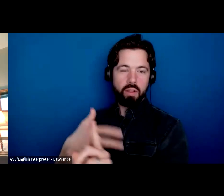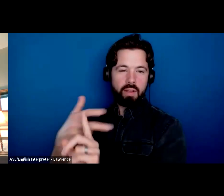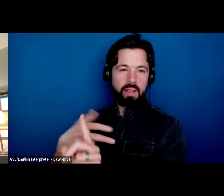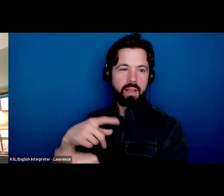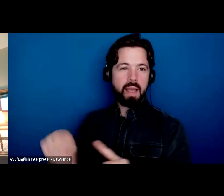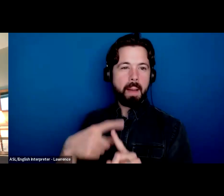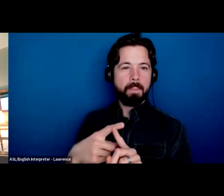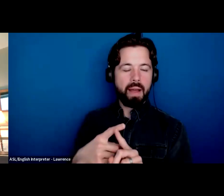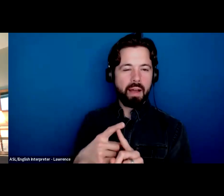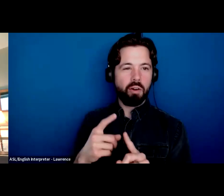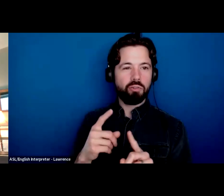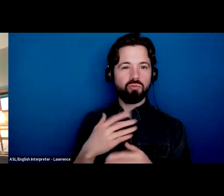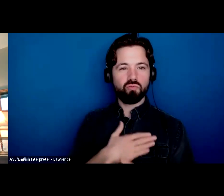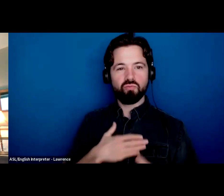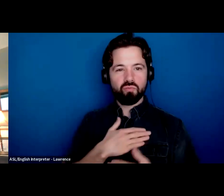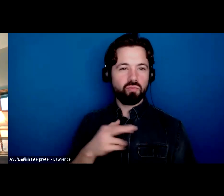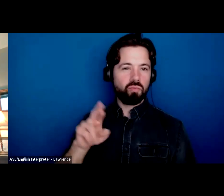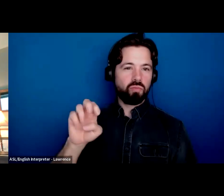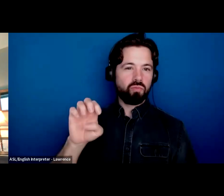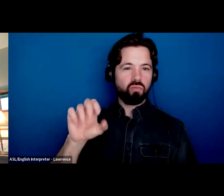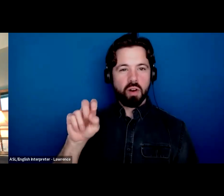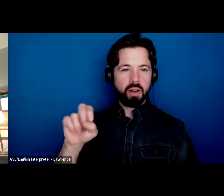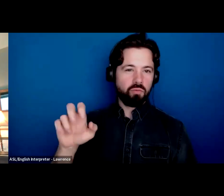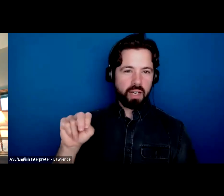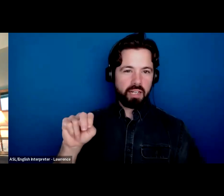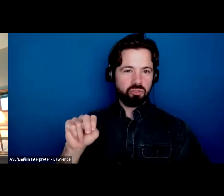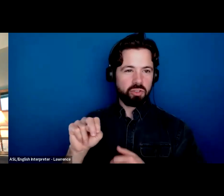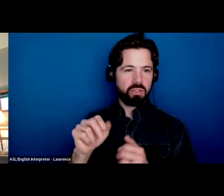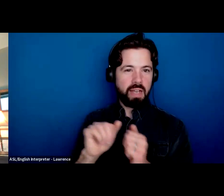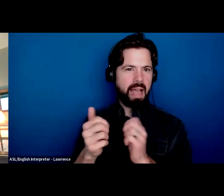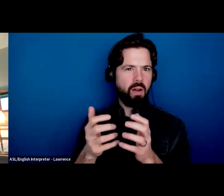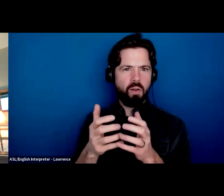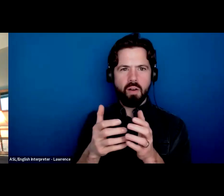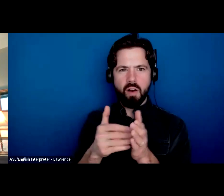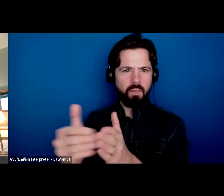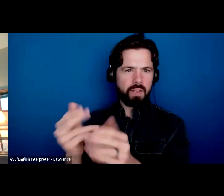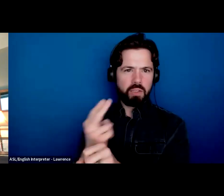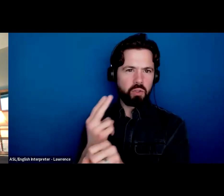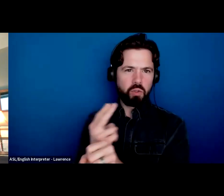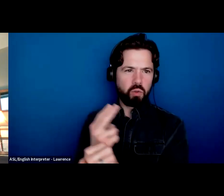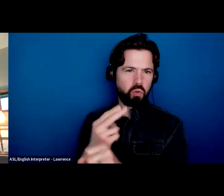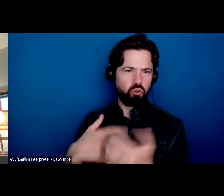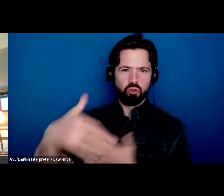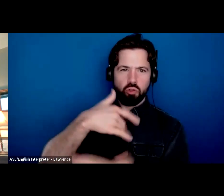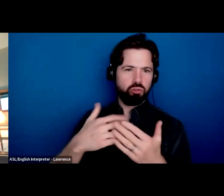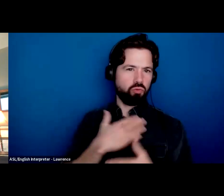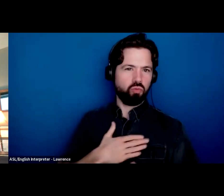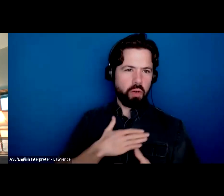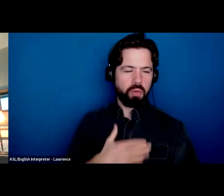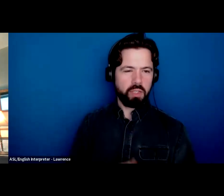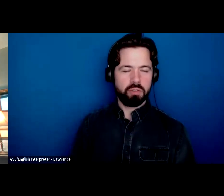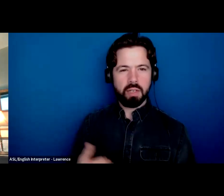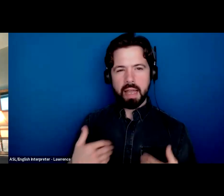recreation, because that was a big question about the utilization of social recreation. There's been a mixed bag